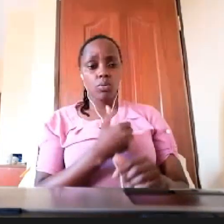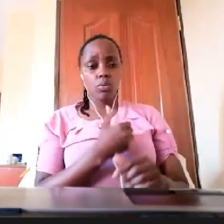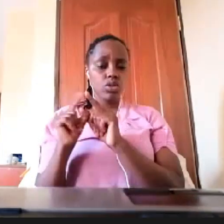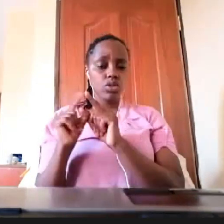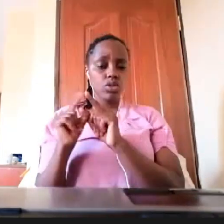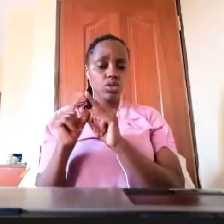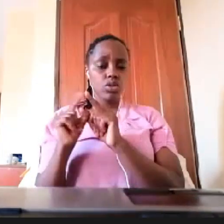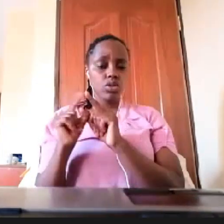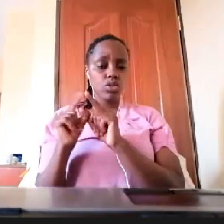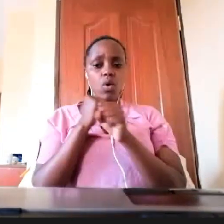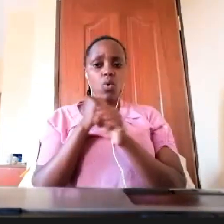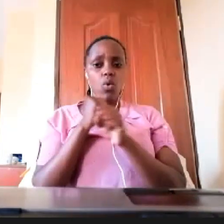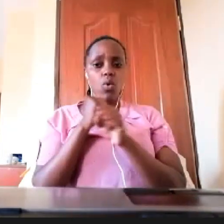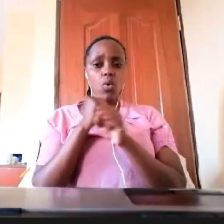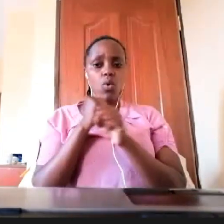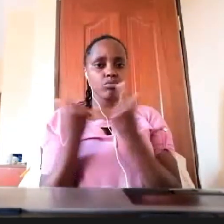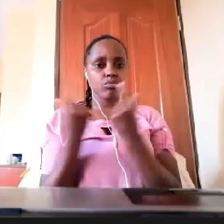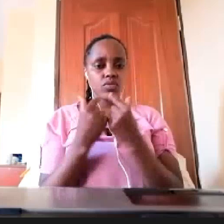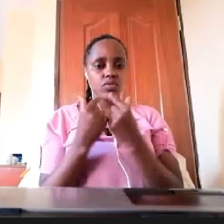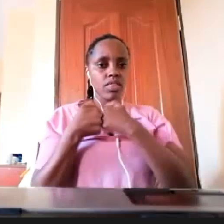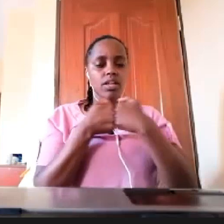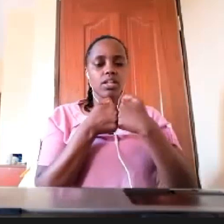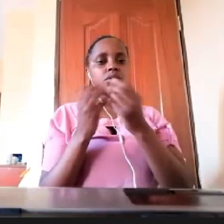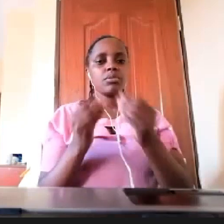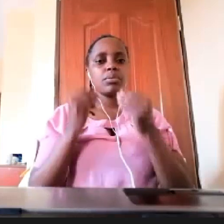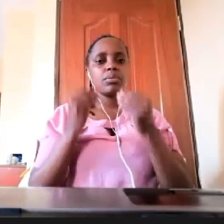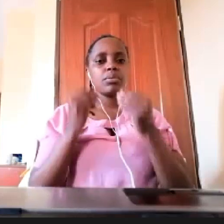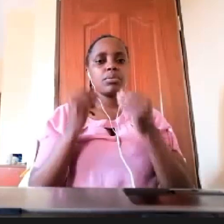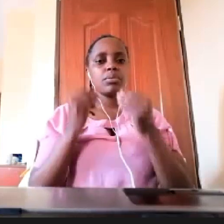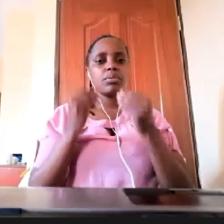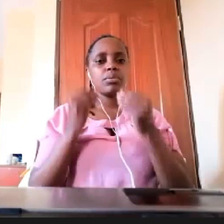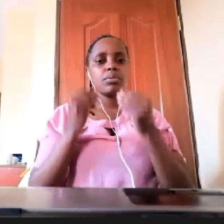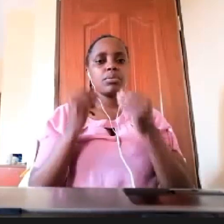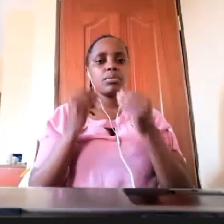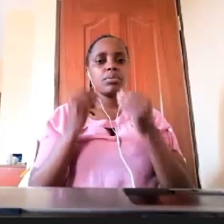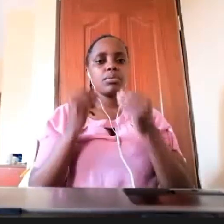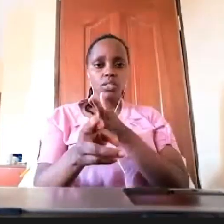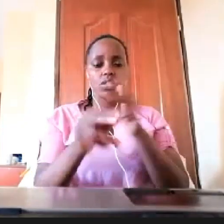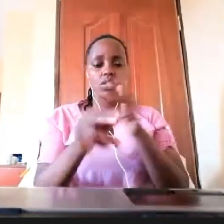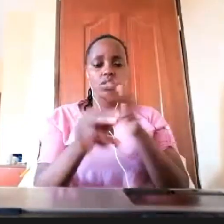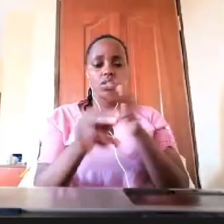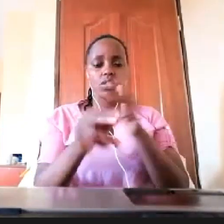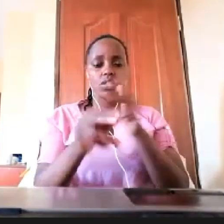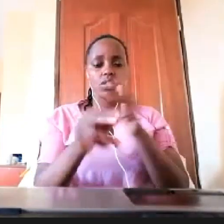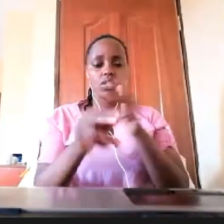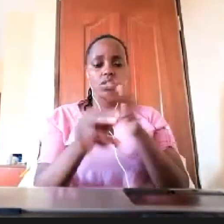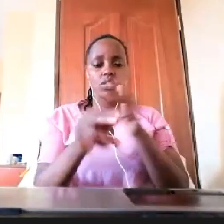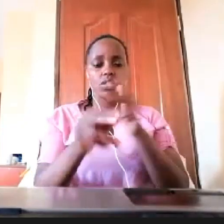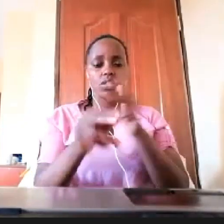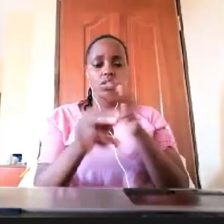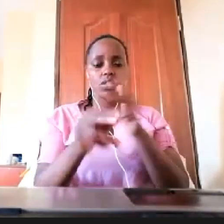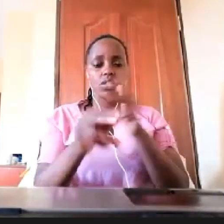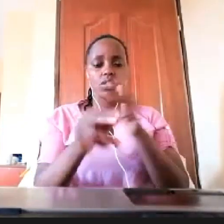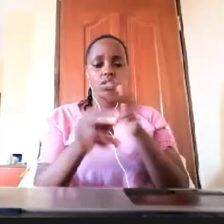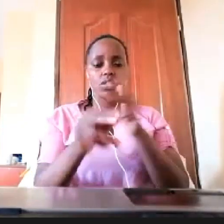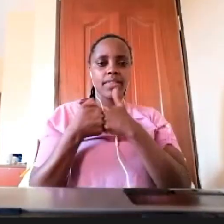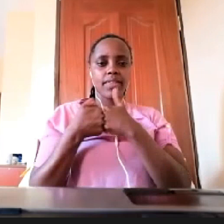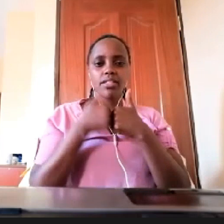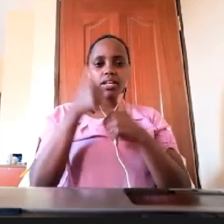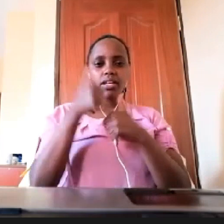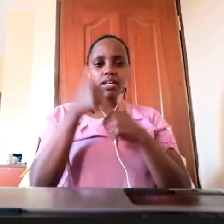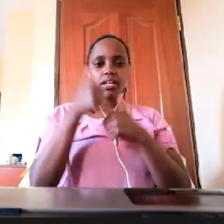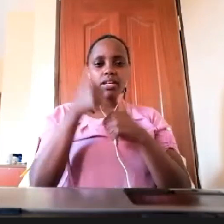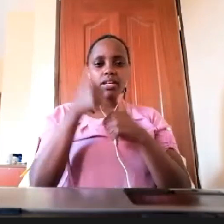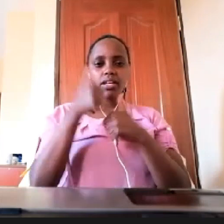level. And of course, we will have a working group on the challenges of submitting reports and even the